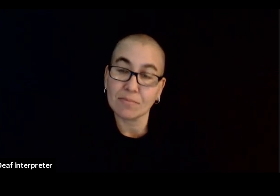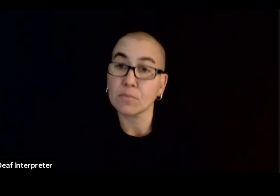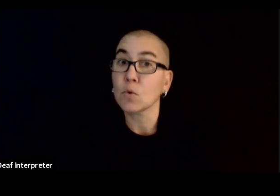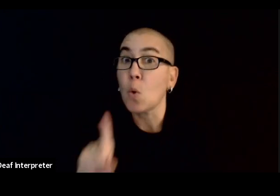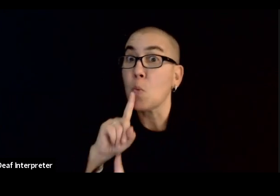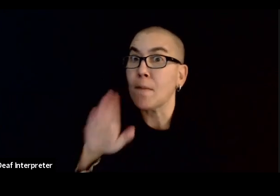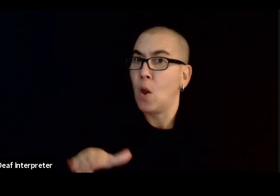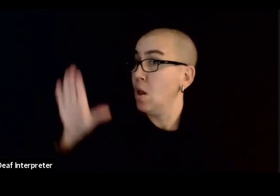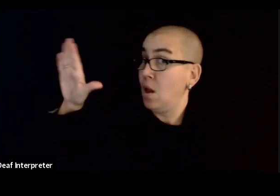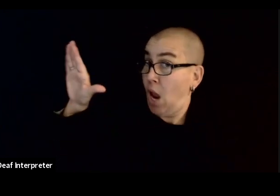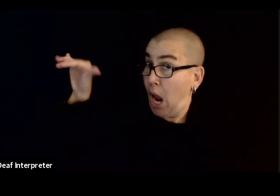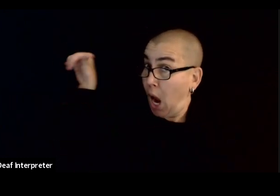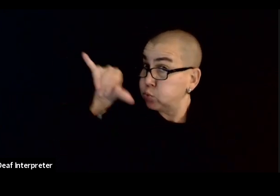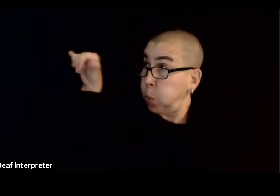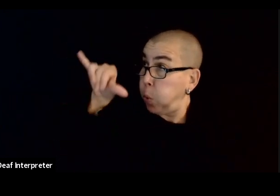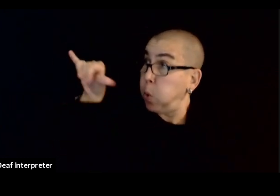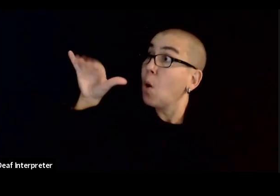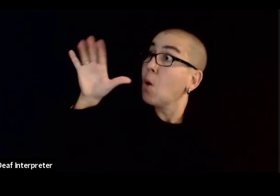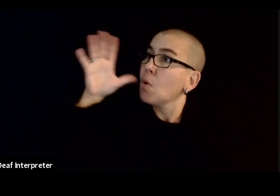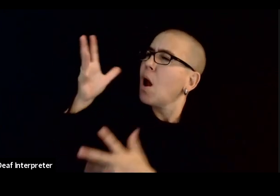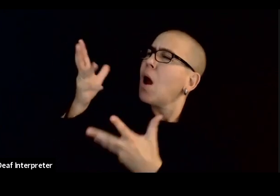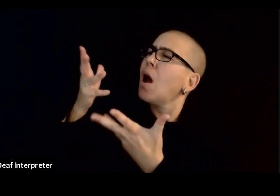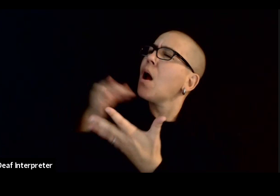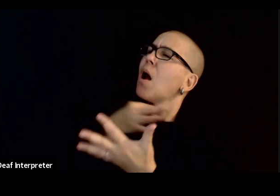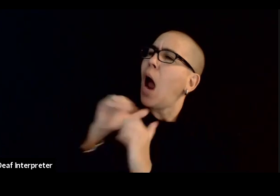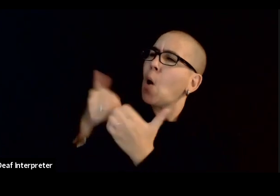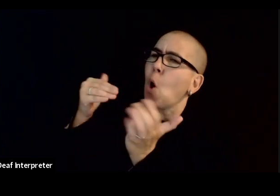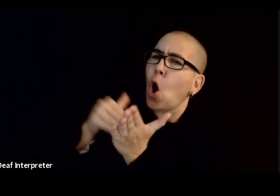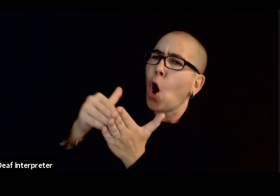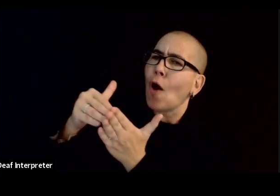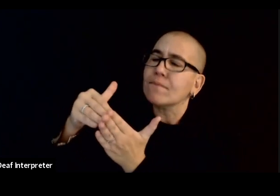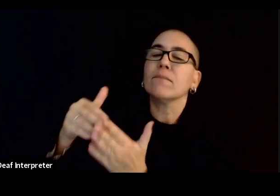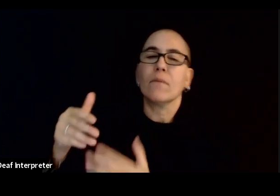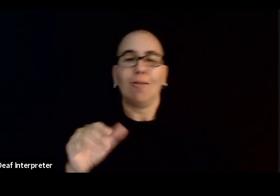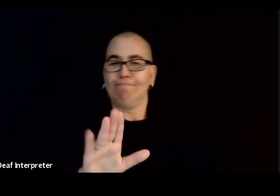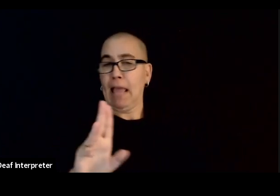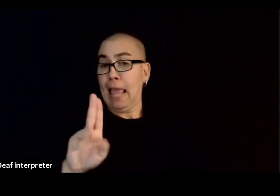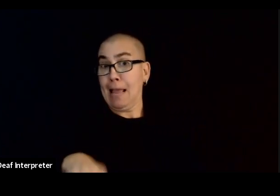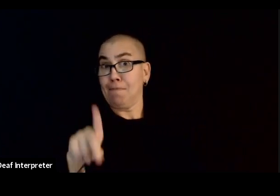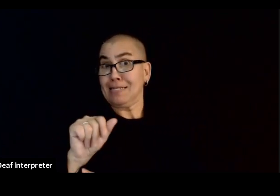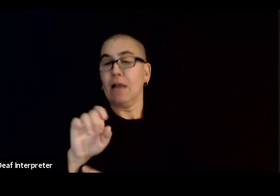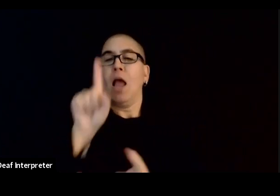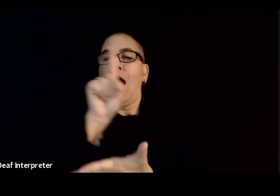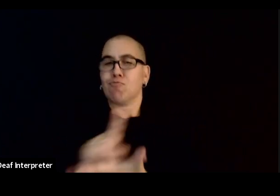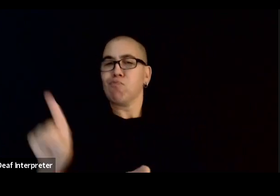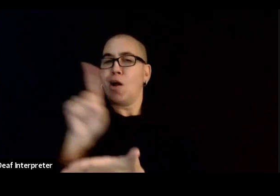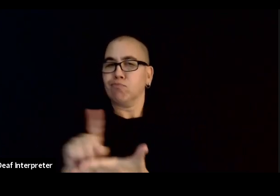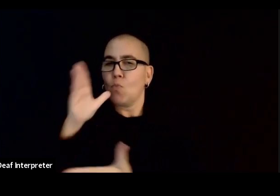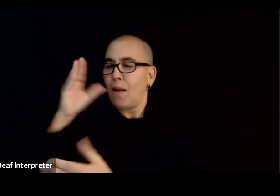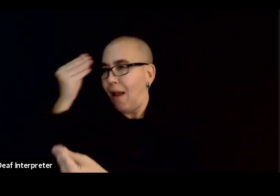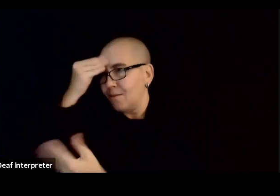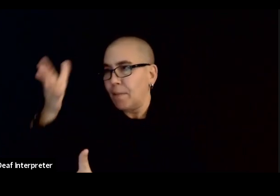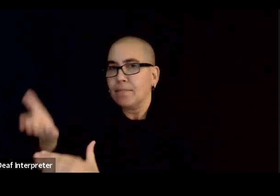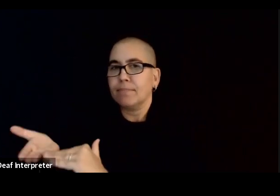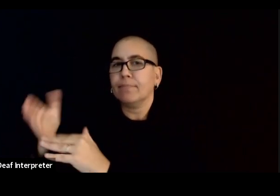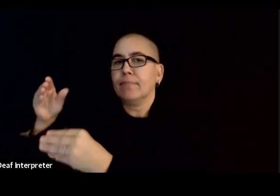also, obviously you're in a university town, and we're asking the colleges and universities to